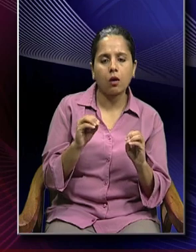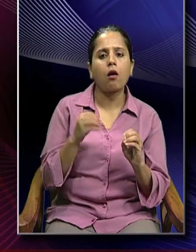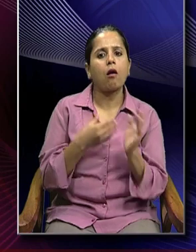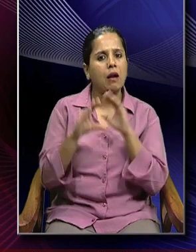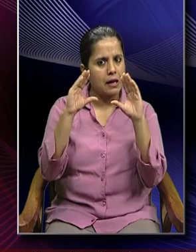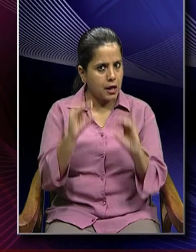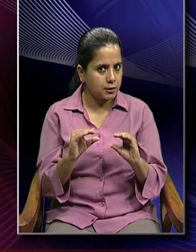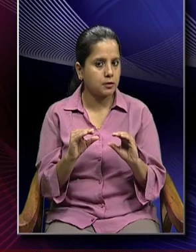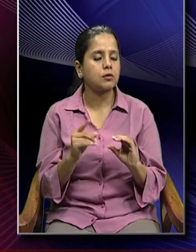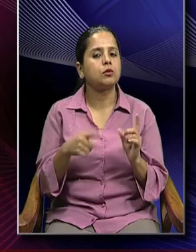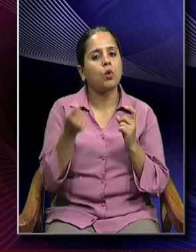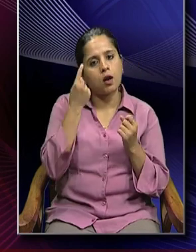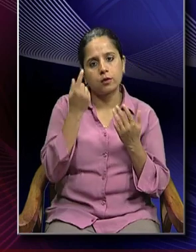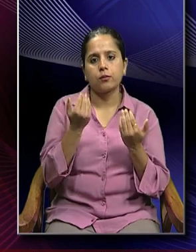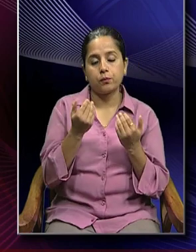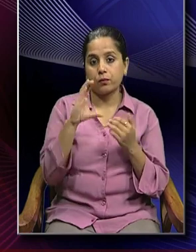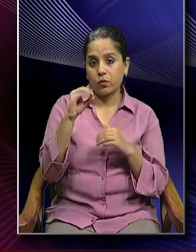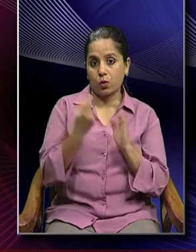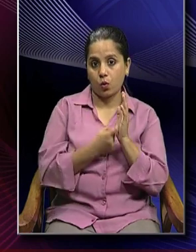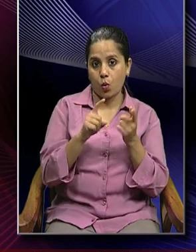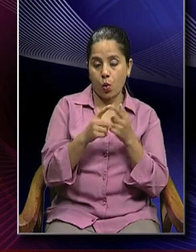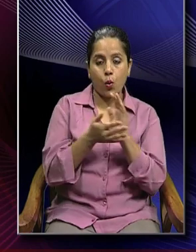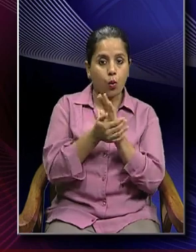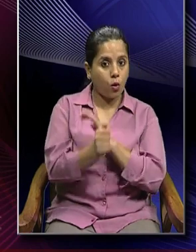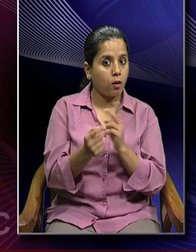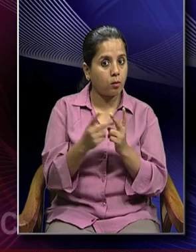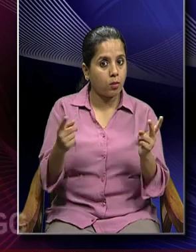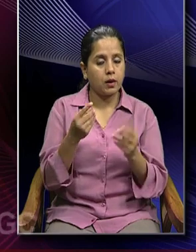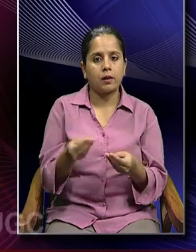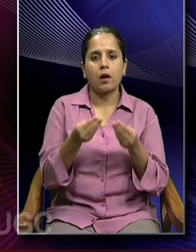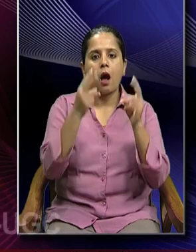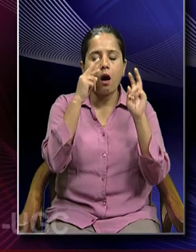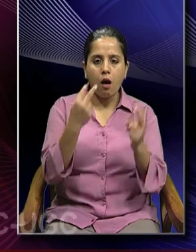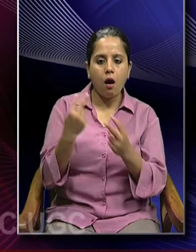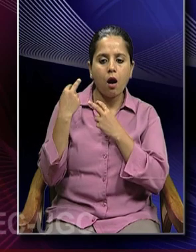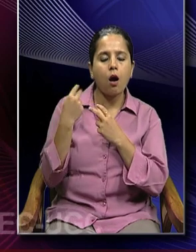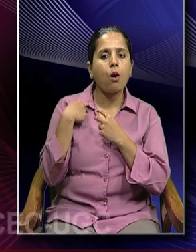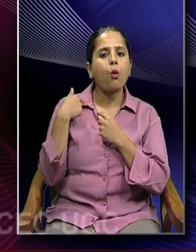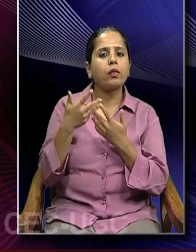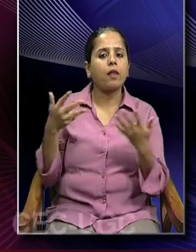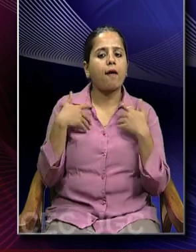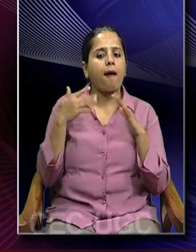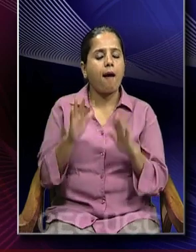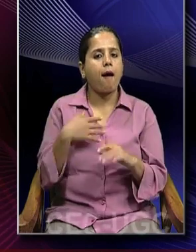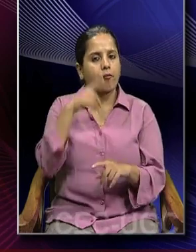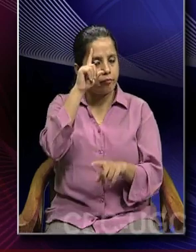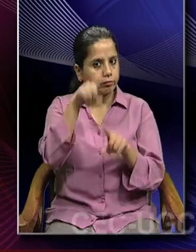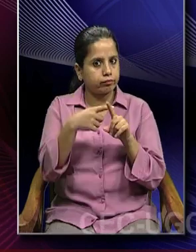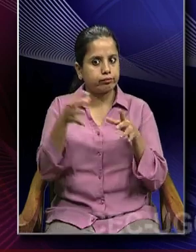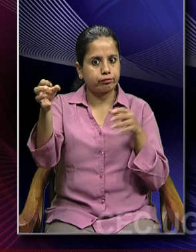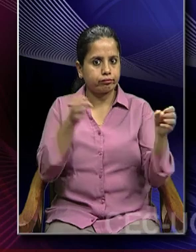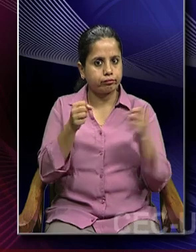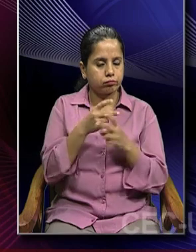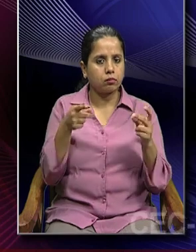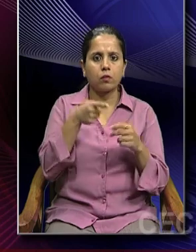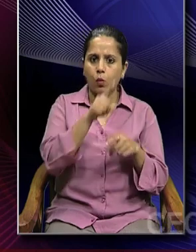incompetencies. Core competencies basically gives a reflection of the packages or bundles of expertise, that this